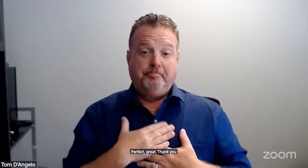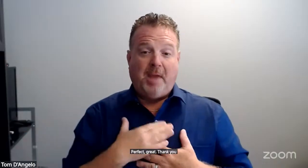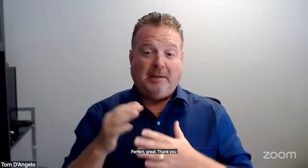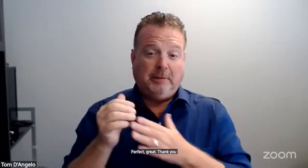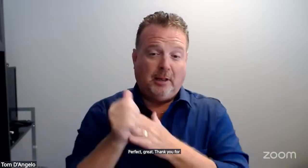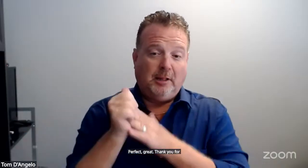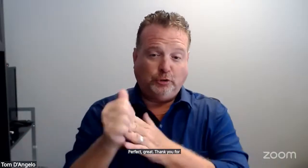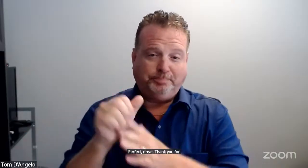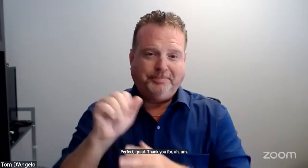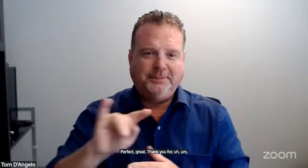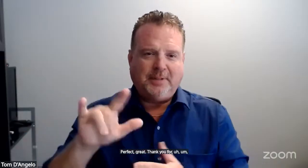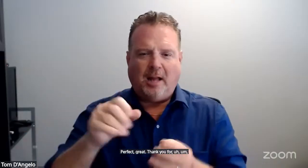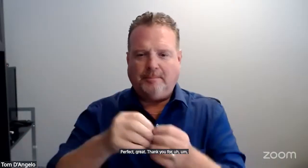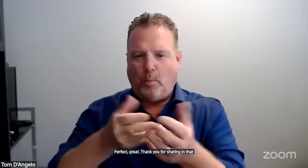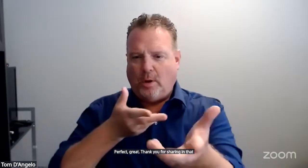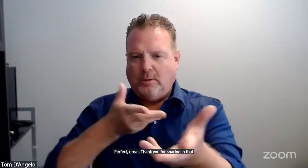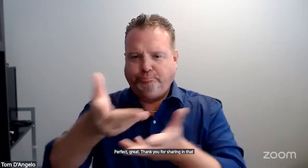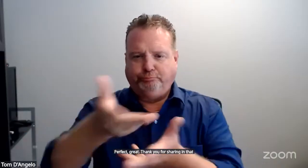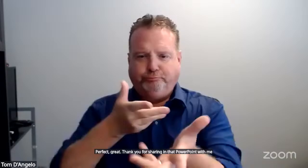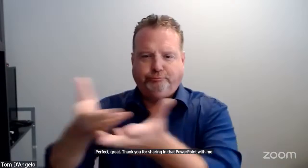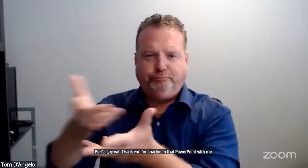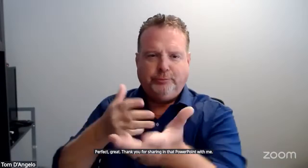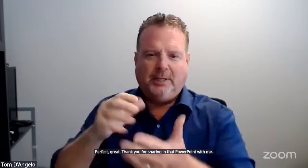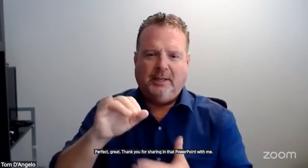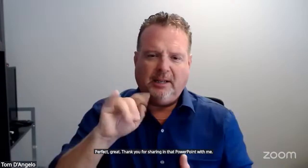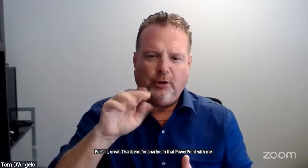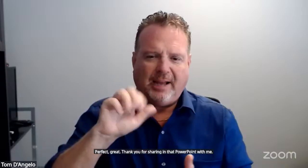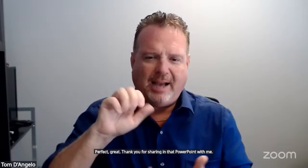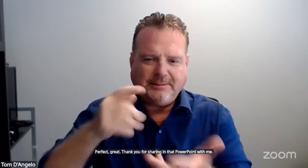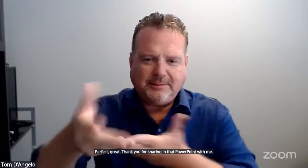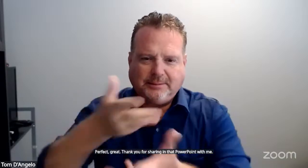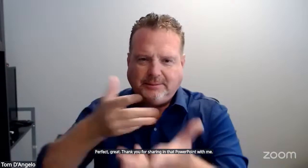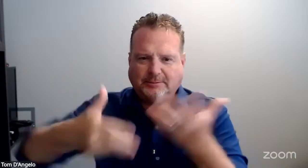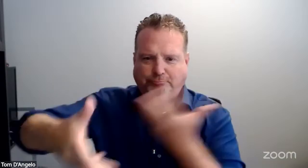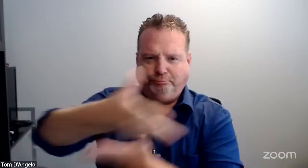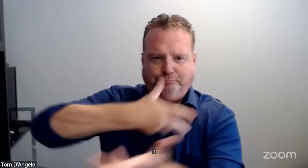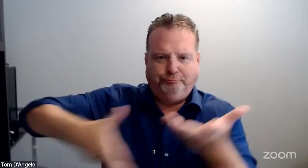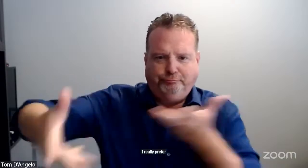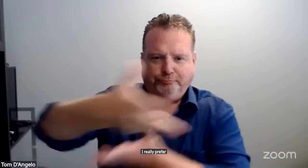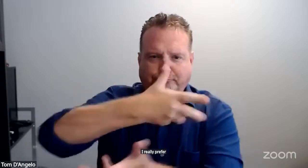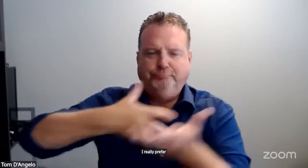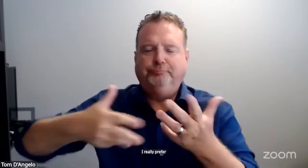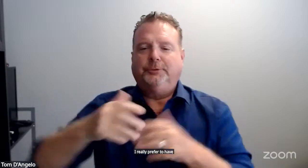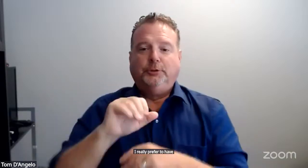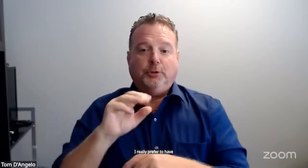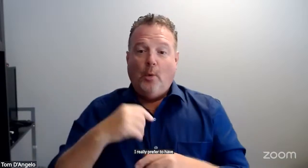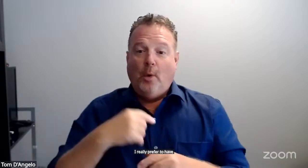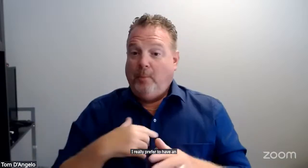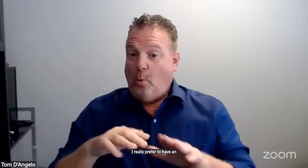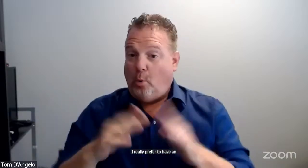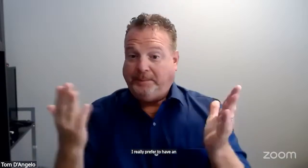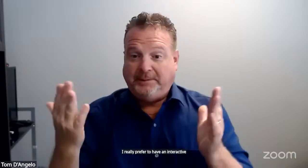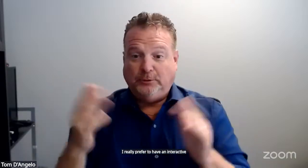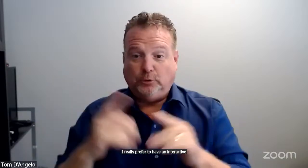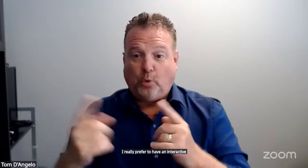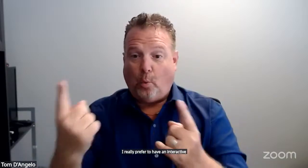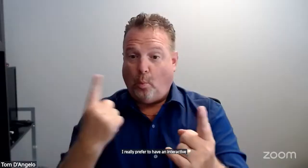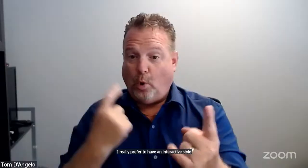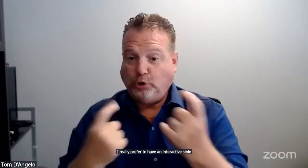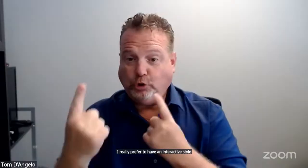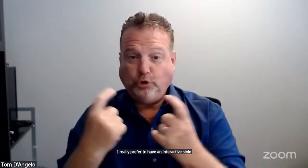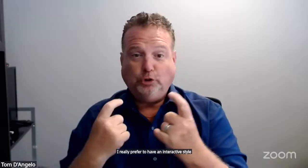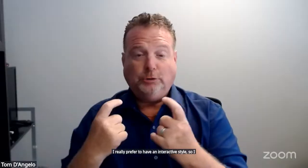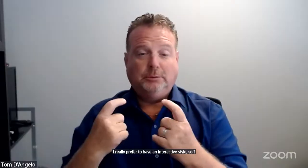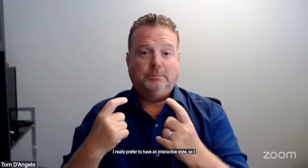for sharing in that PowerPoint with me. I really prefer to have an interactive style, so